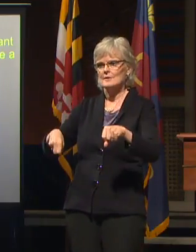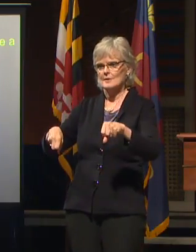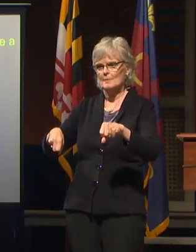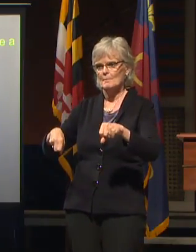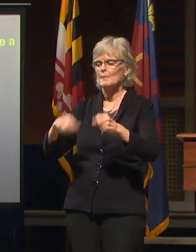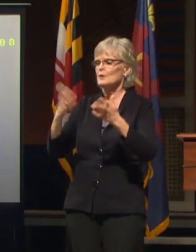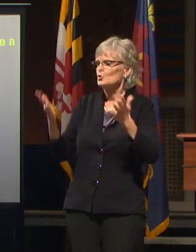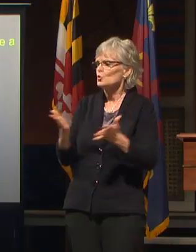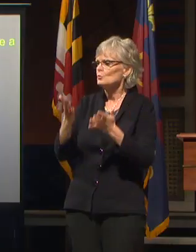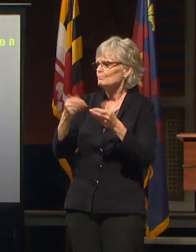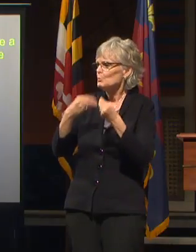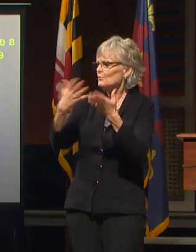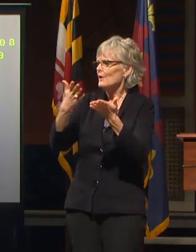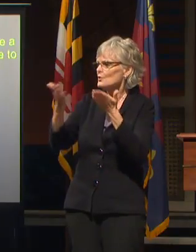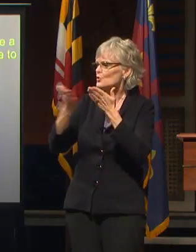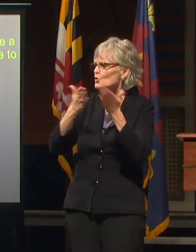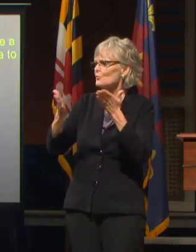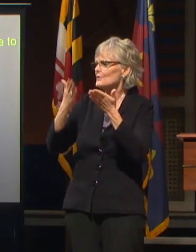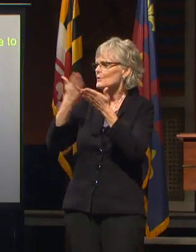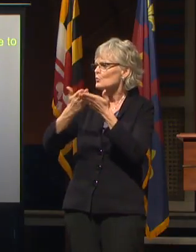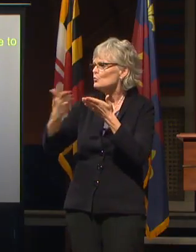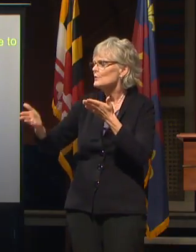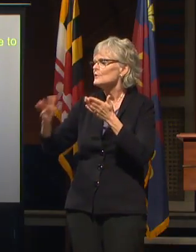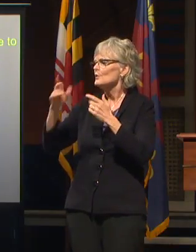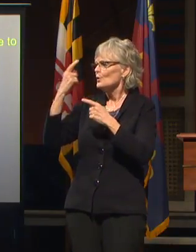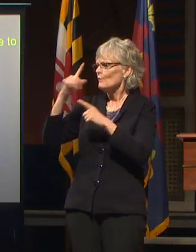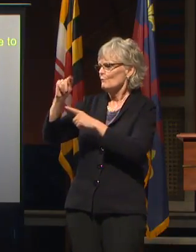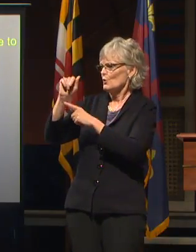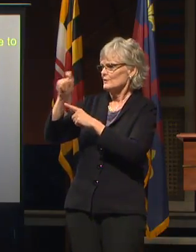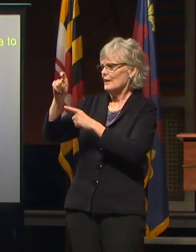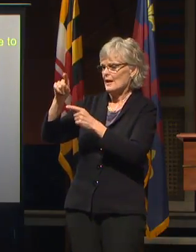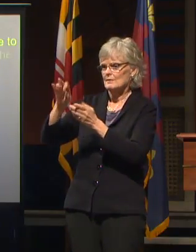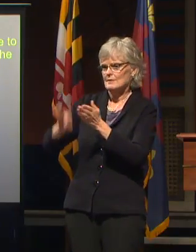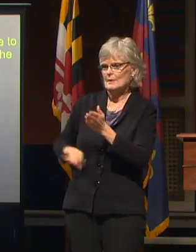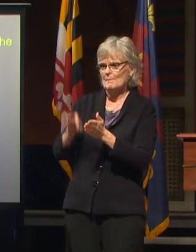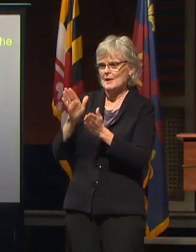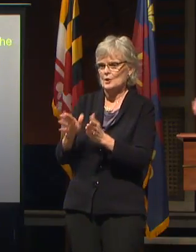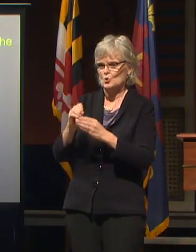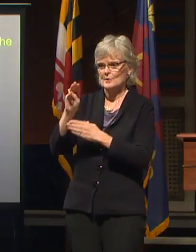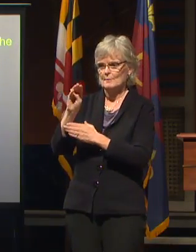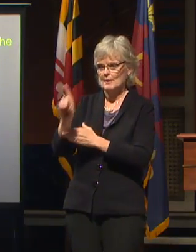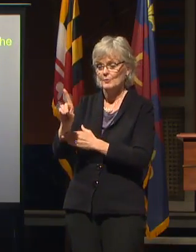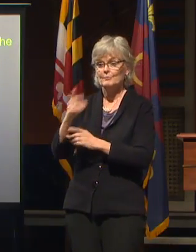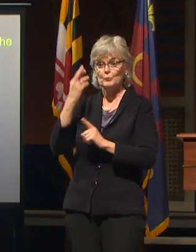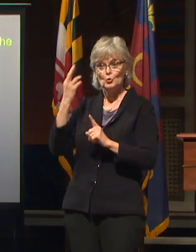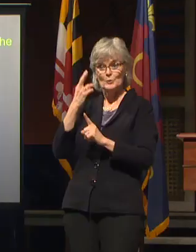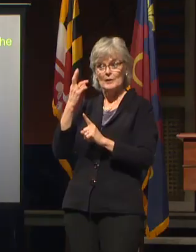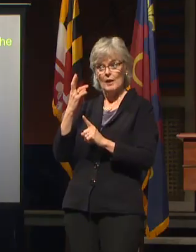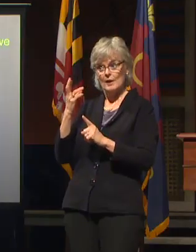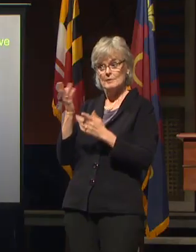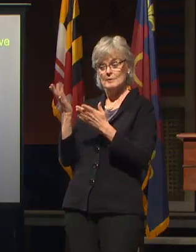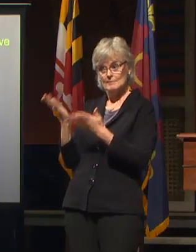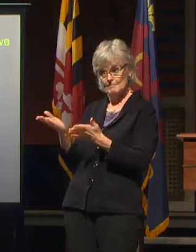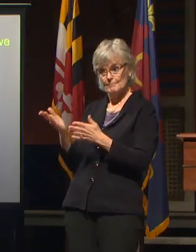there to provide the services and the resources to the taxpayers of the state of Maryland. When we realize that this exists, working